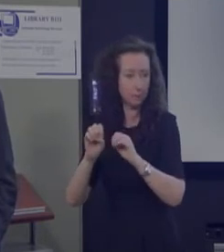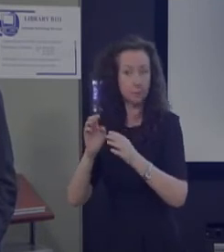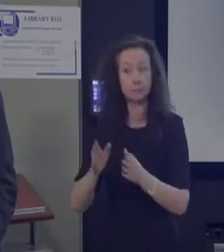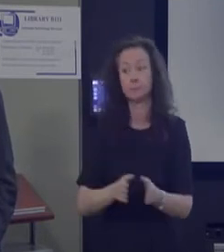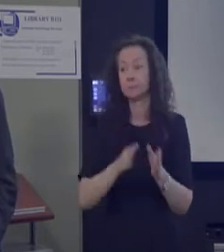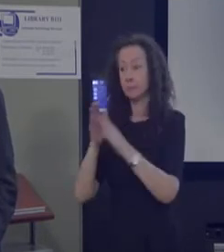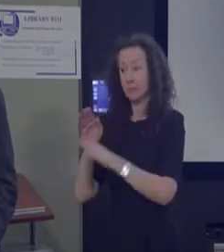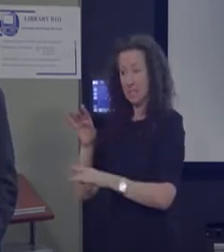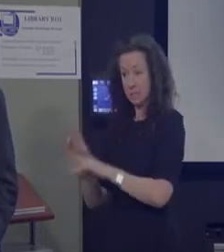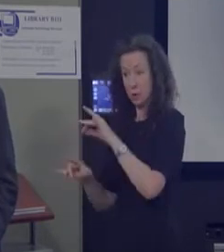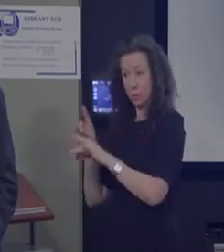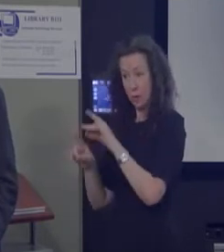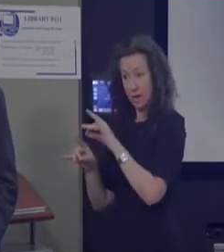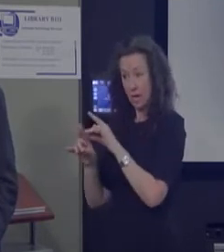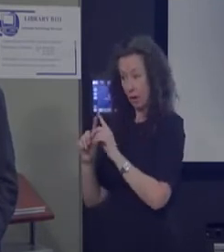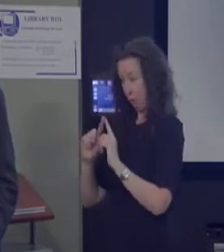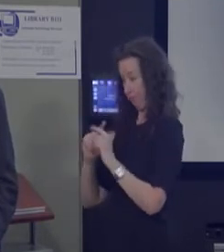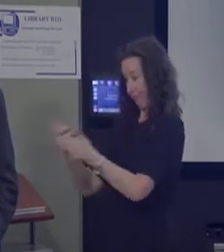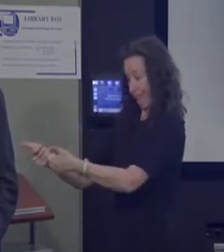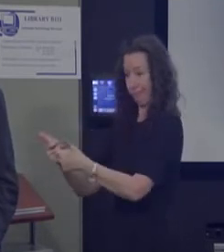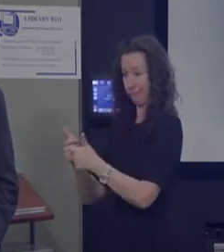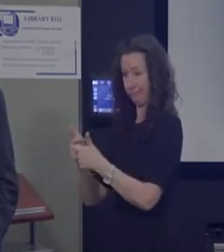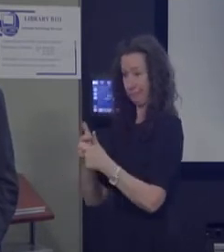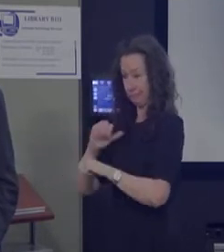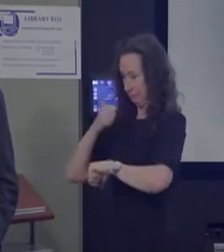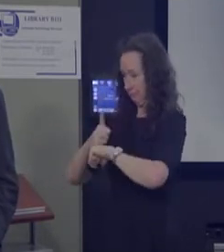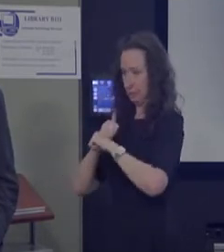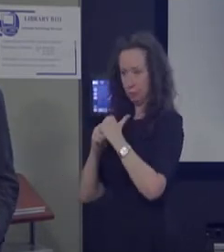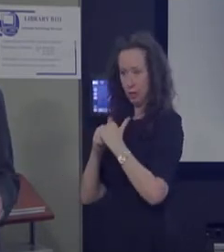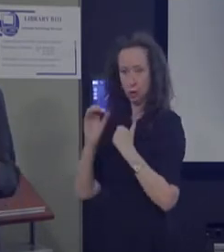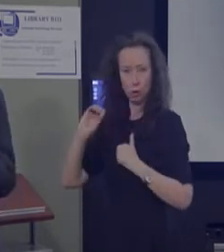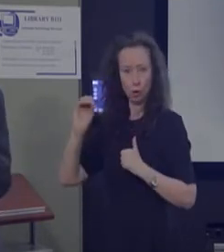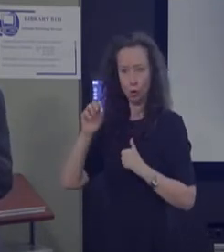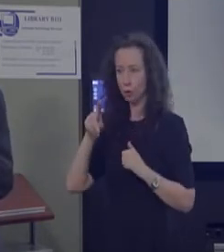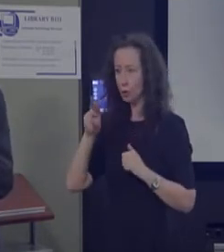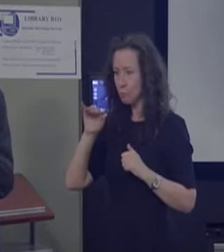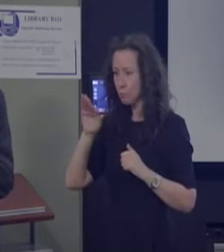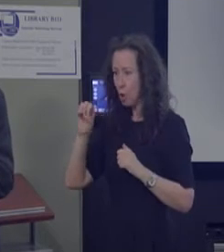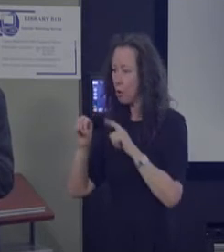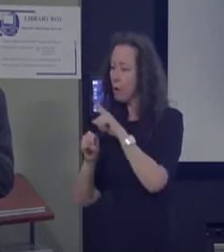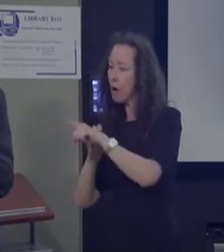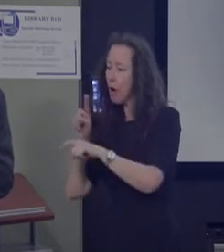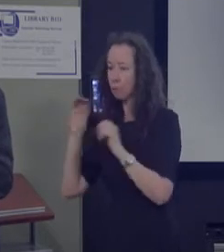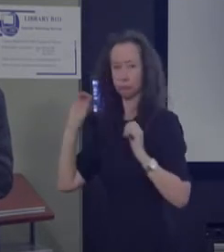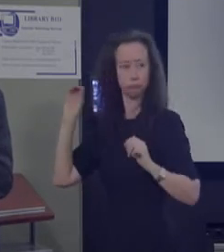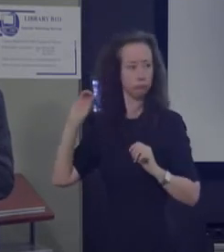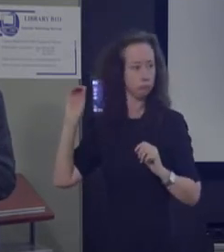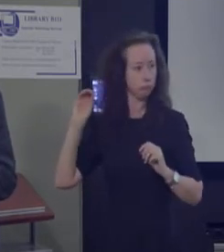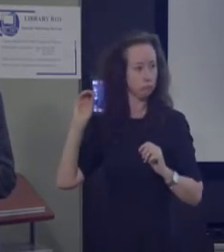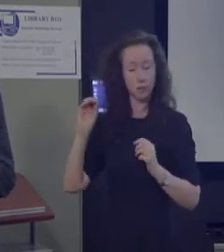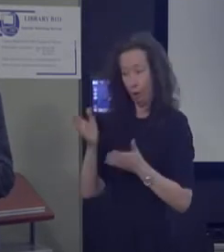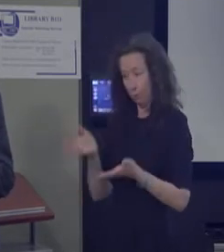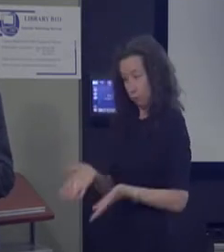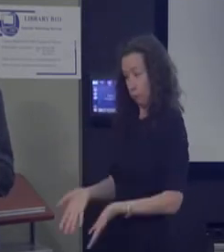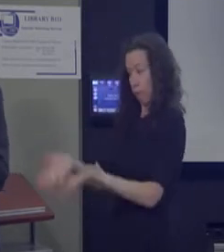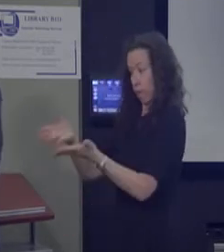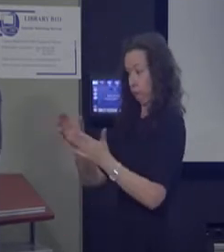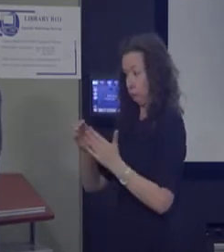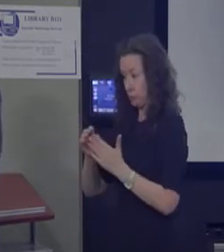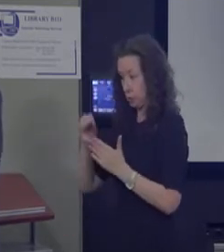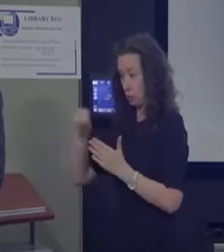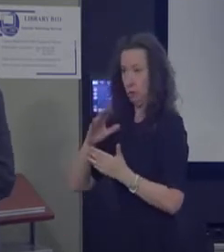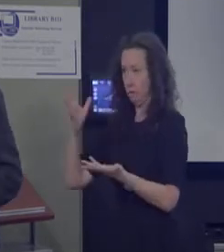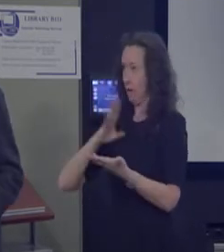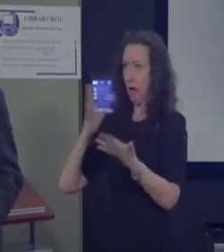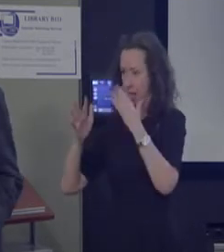to it. There aren't even any probe questions. The student sets up an experiment, runs it, then they just set